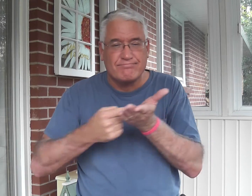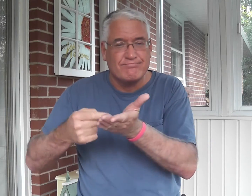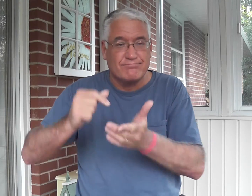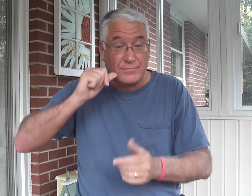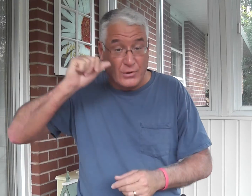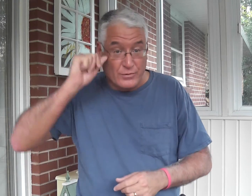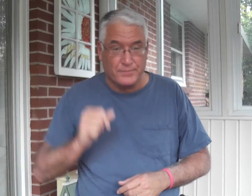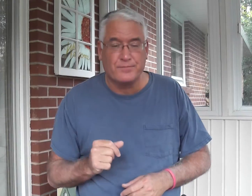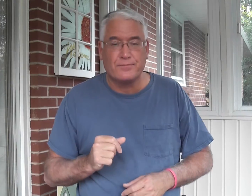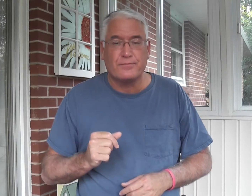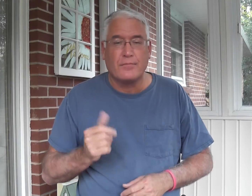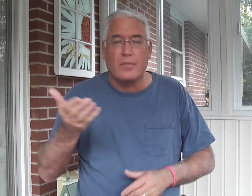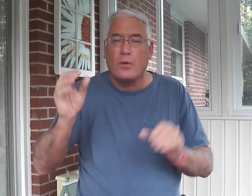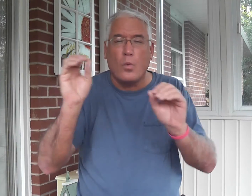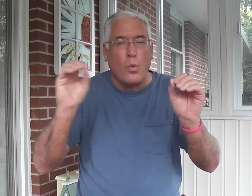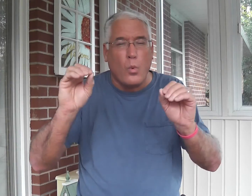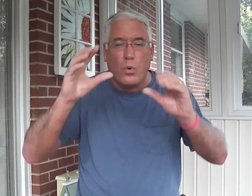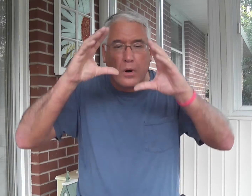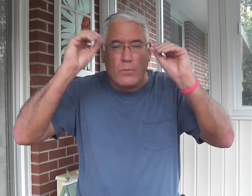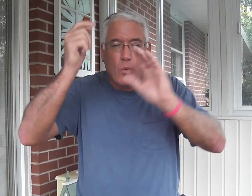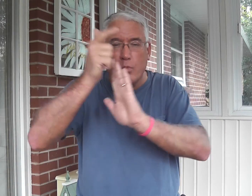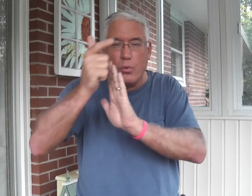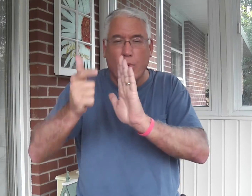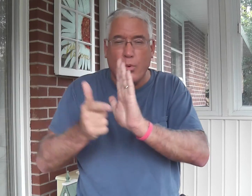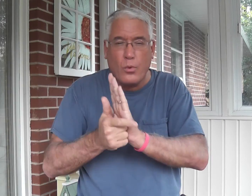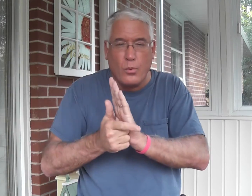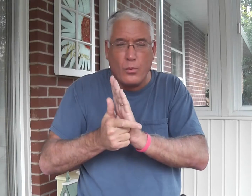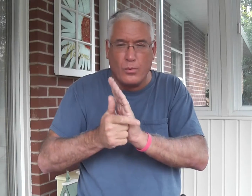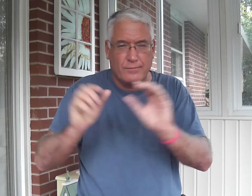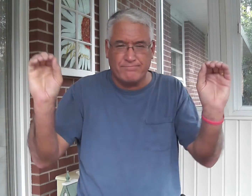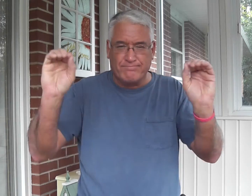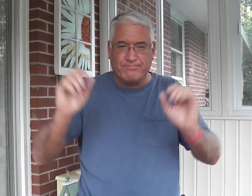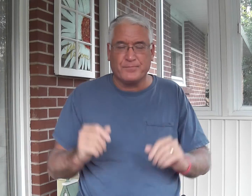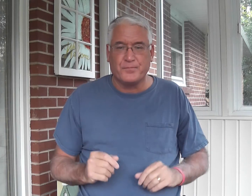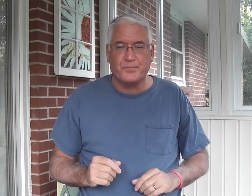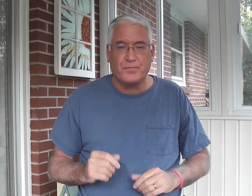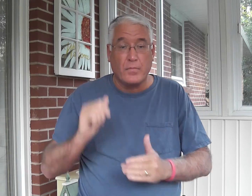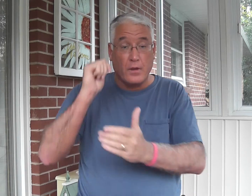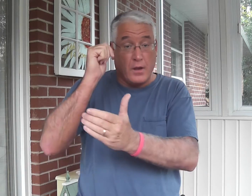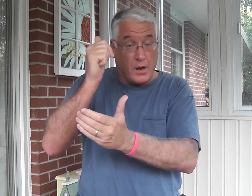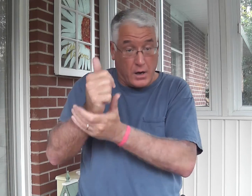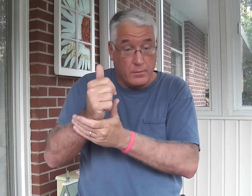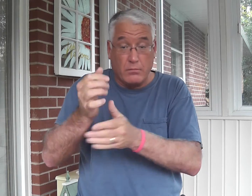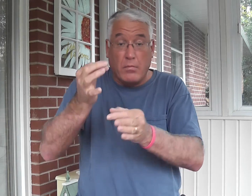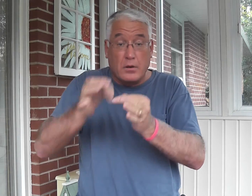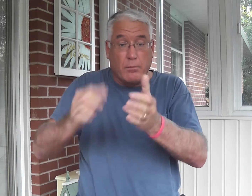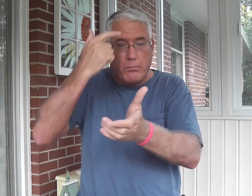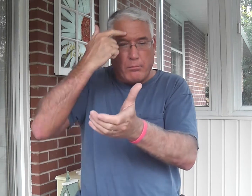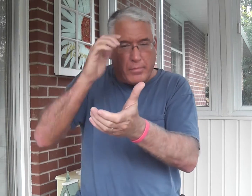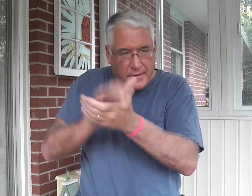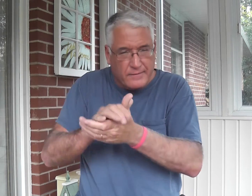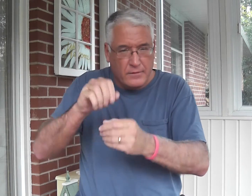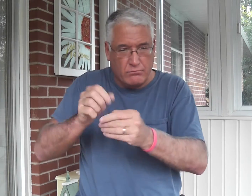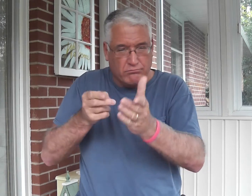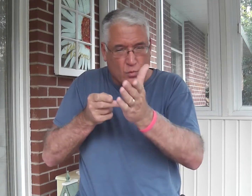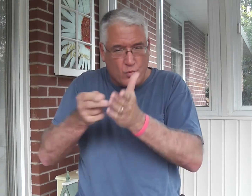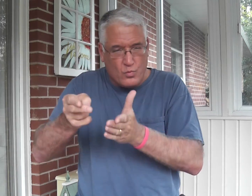Same as we discussed in the previous devotion, there was no Mosaic law at the time for him to obey. Abraham simply